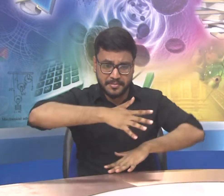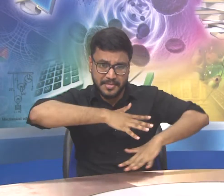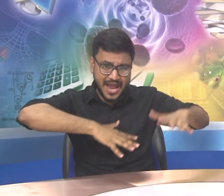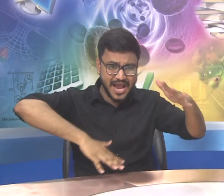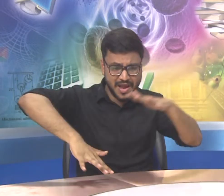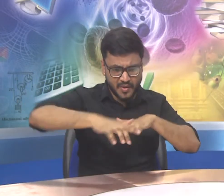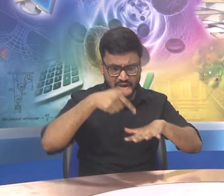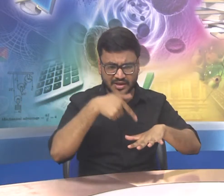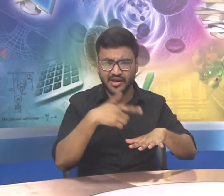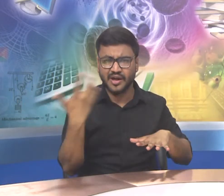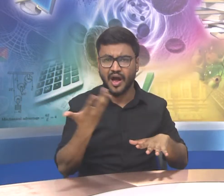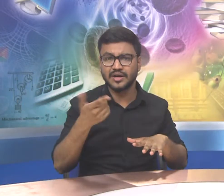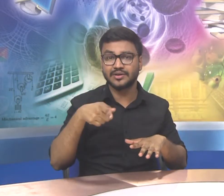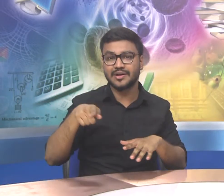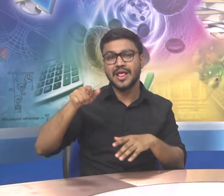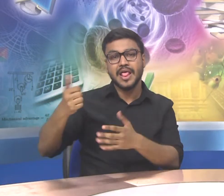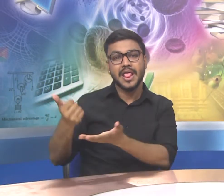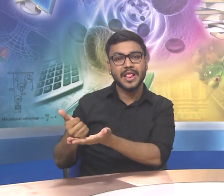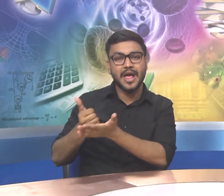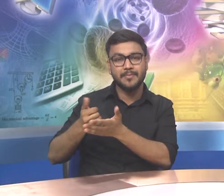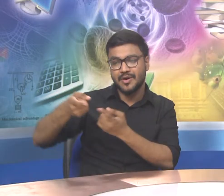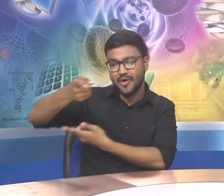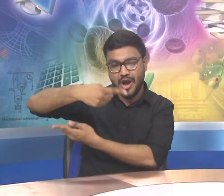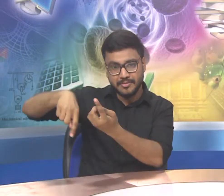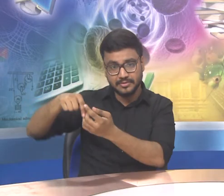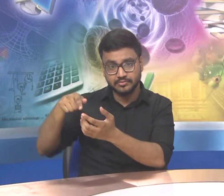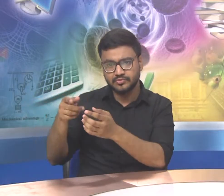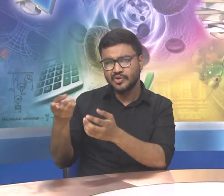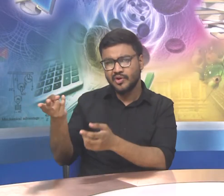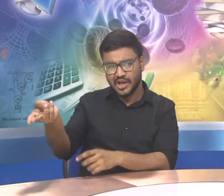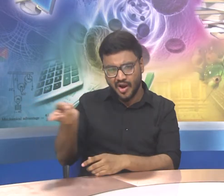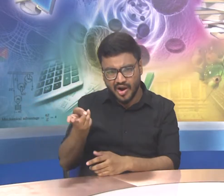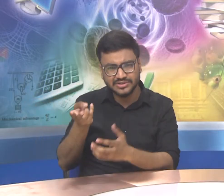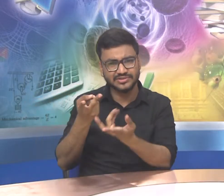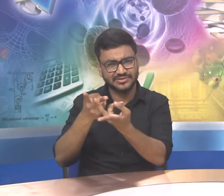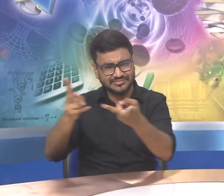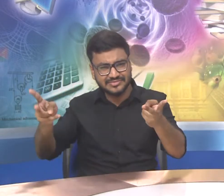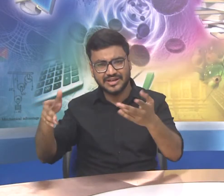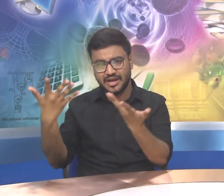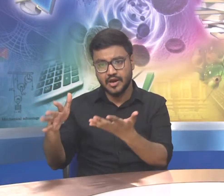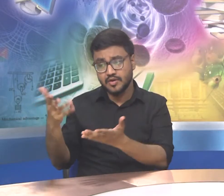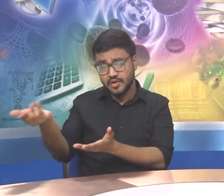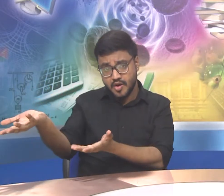It means to set up, start or create something in a proper way.